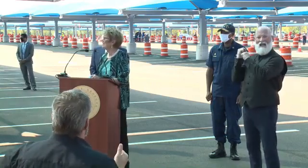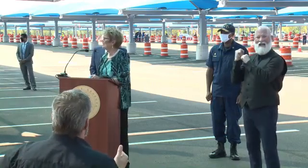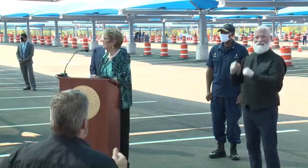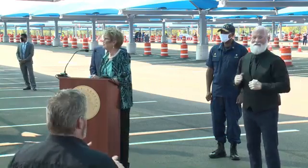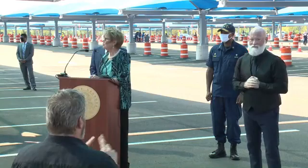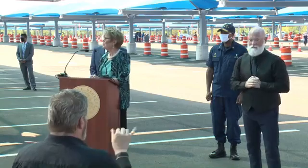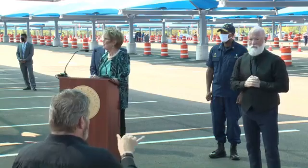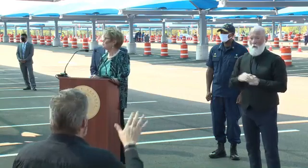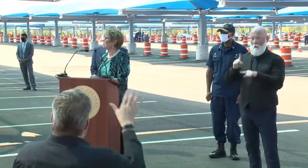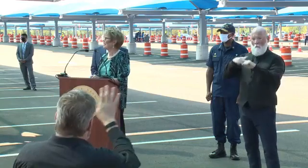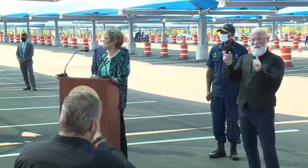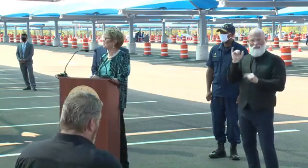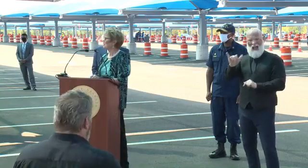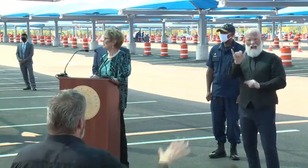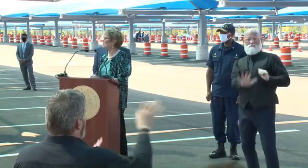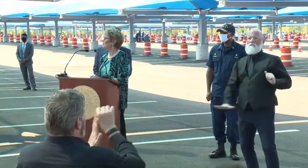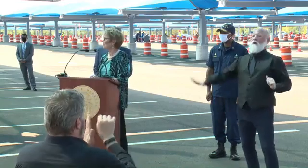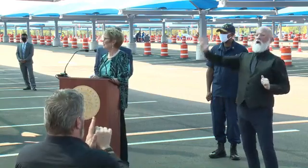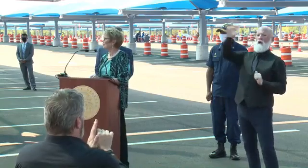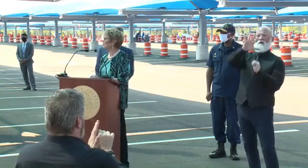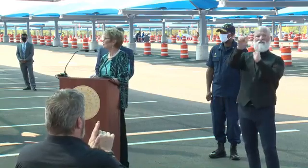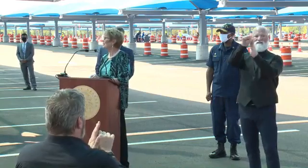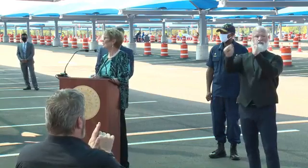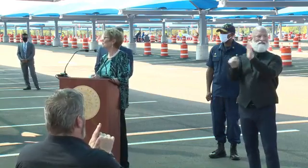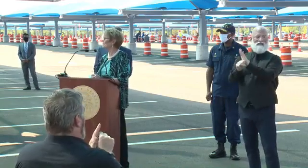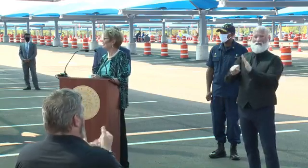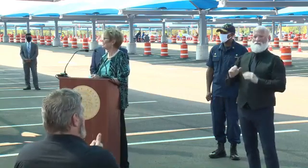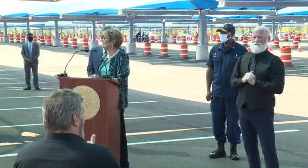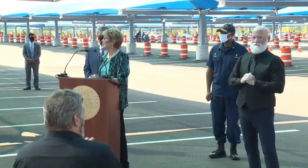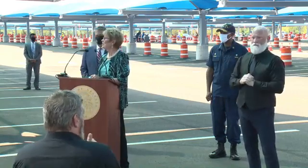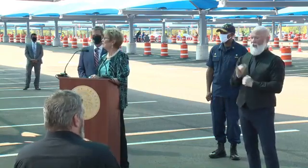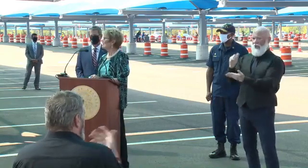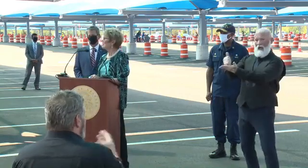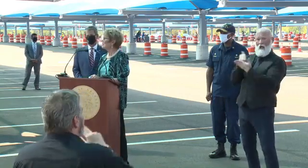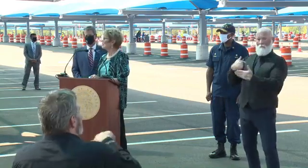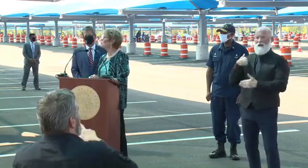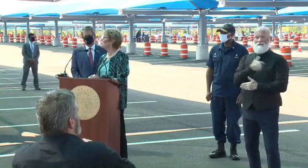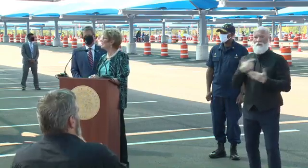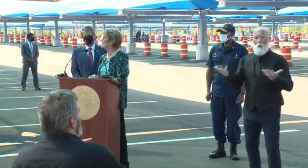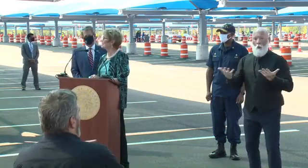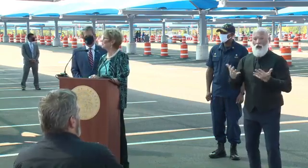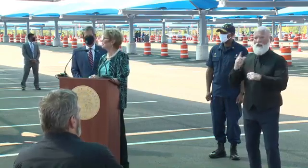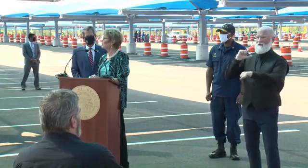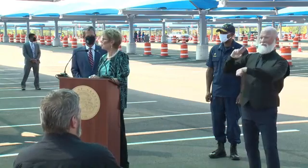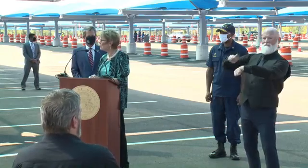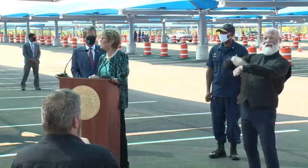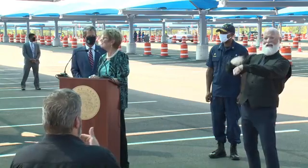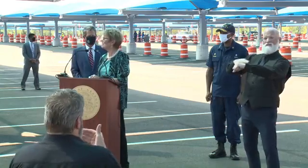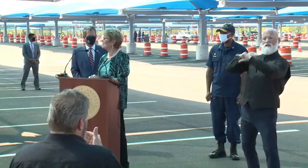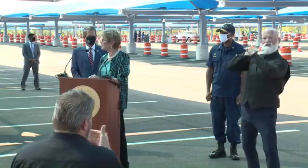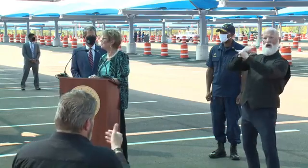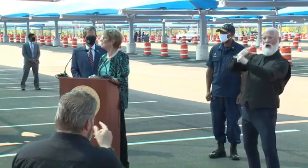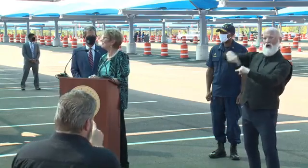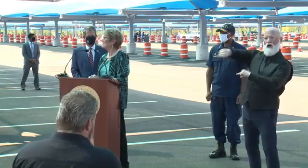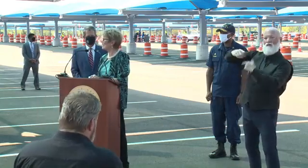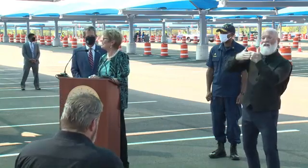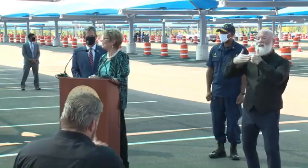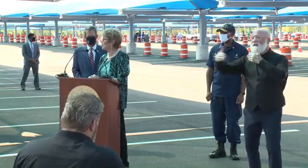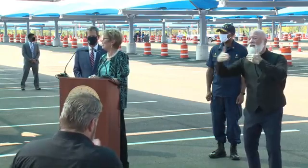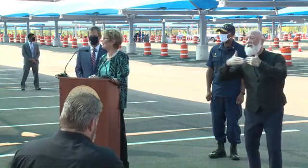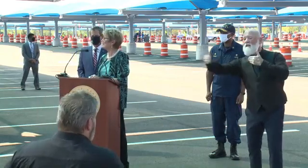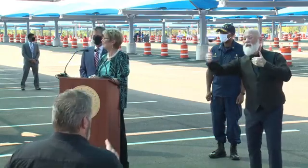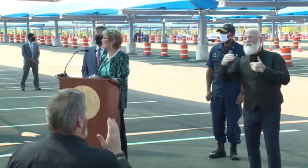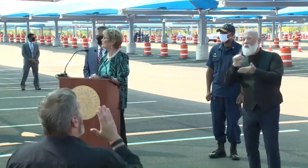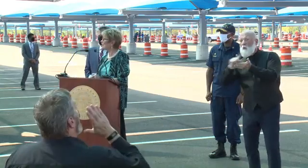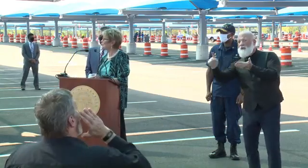statewide with the help of the National Guard, and we're doing that over the next several weeks, so we will have additional